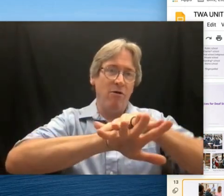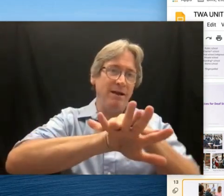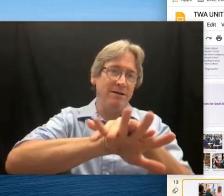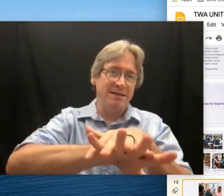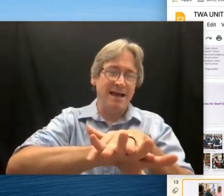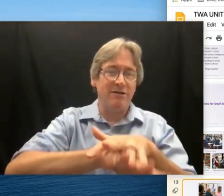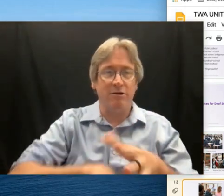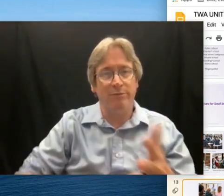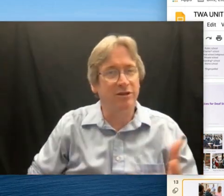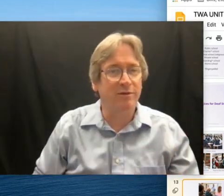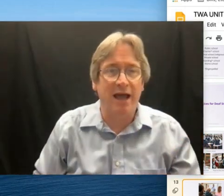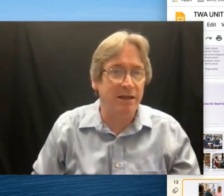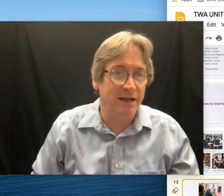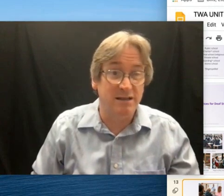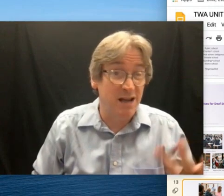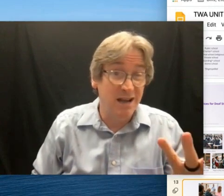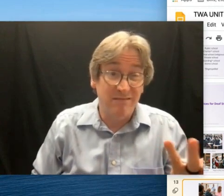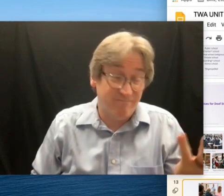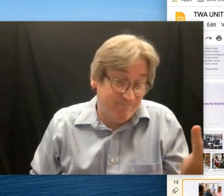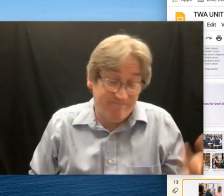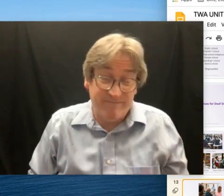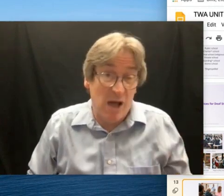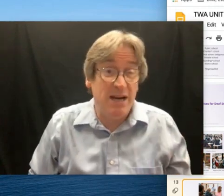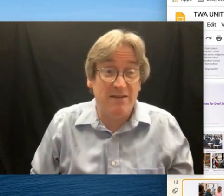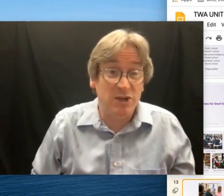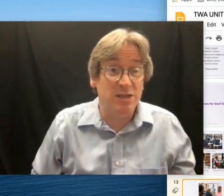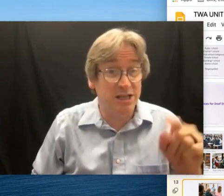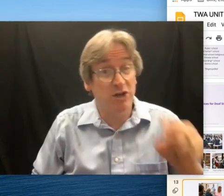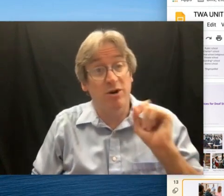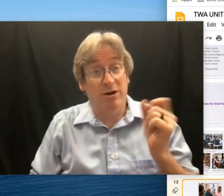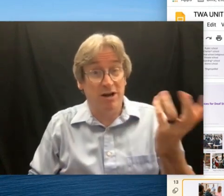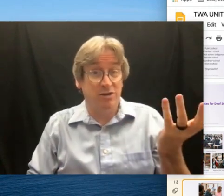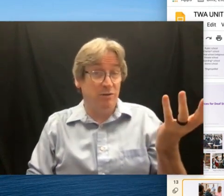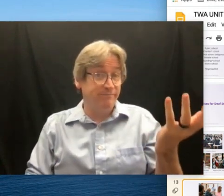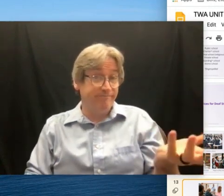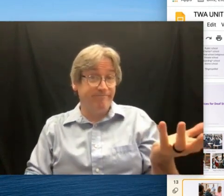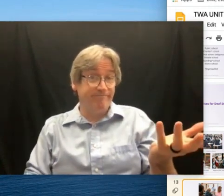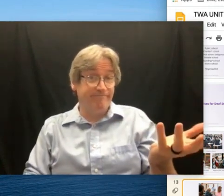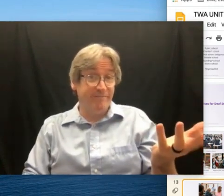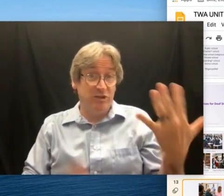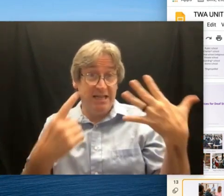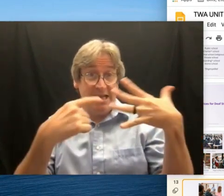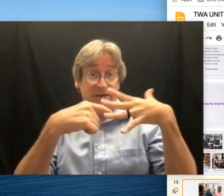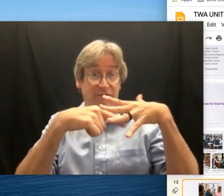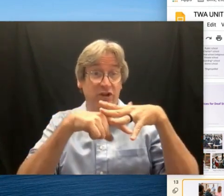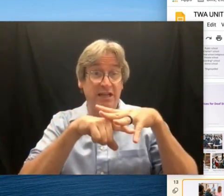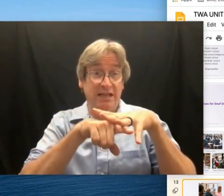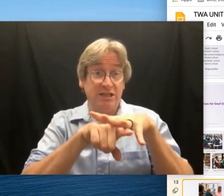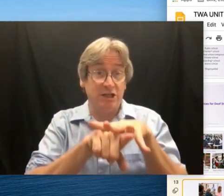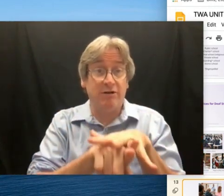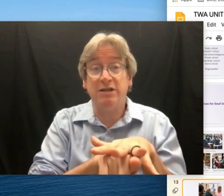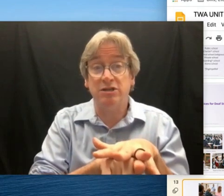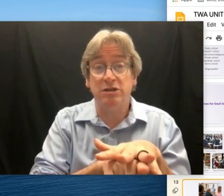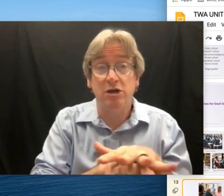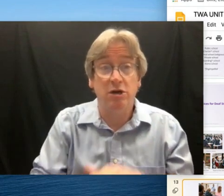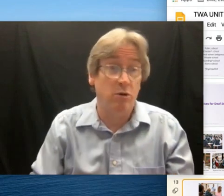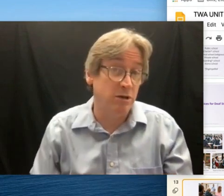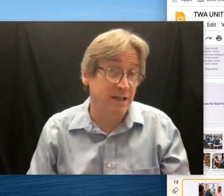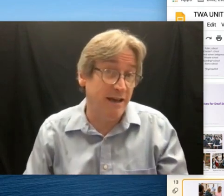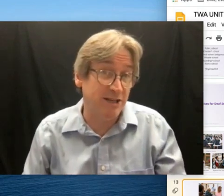they all mingle together. But the reality is, how many deaf students did you know in your high school? Did they fully